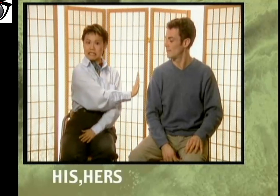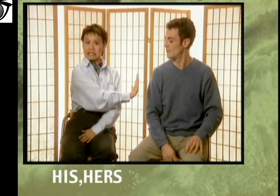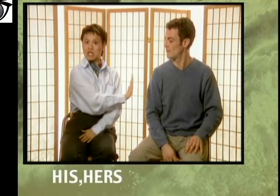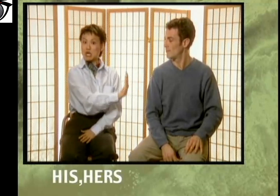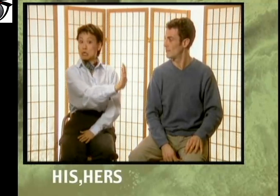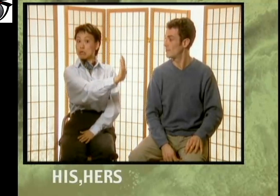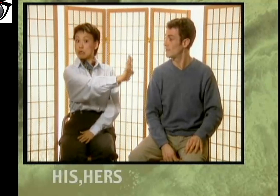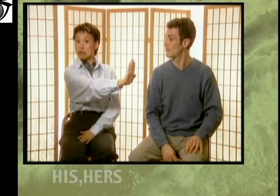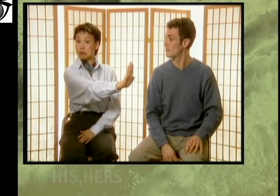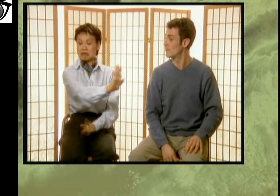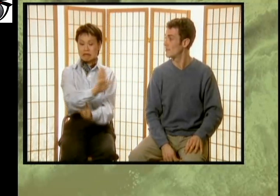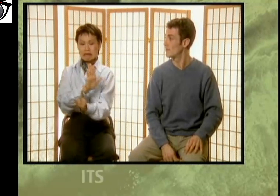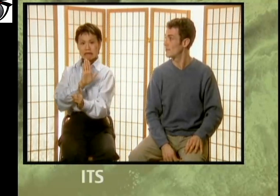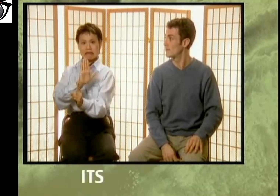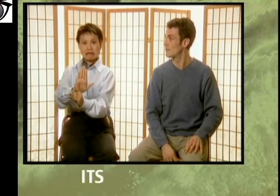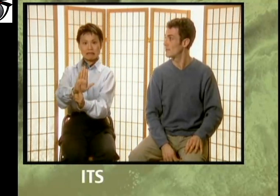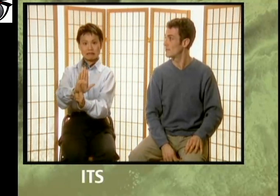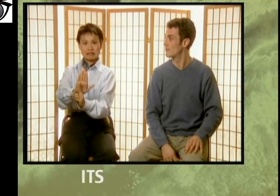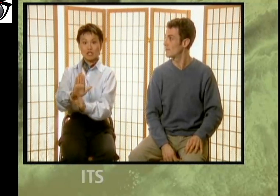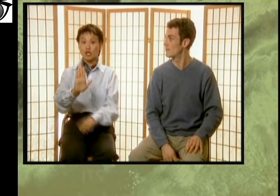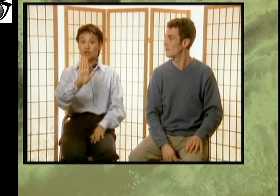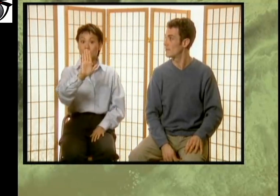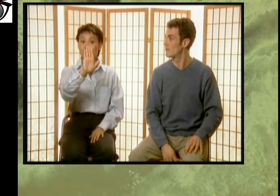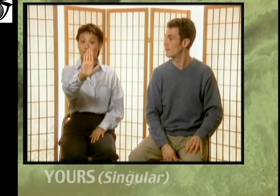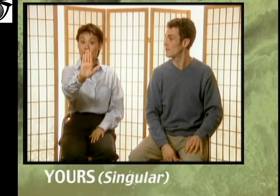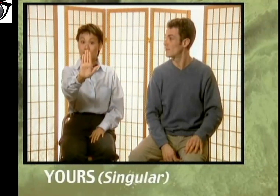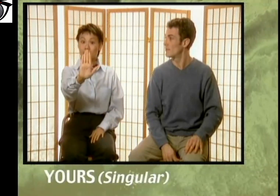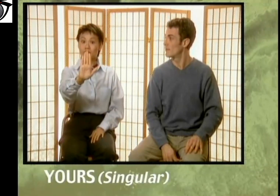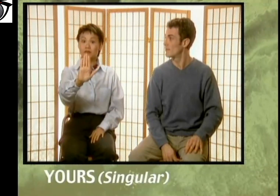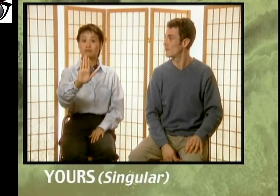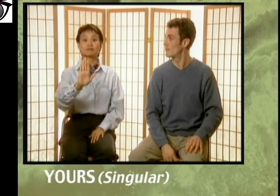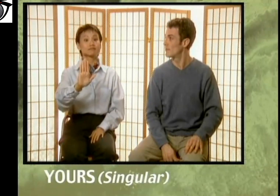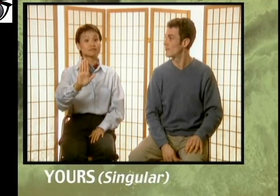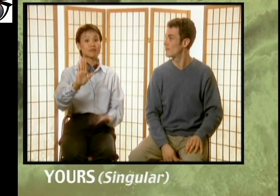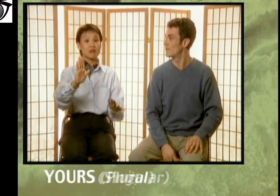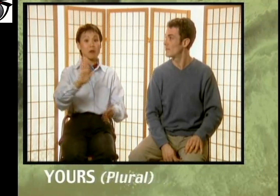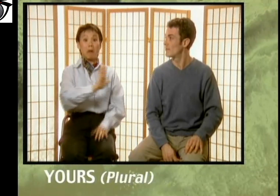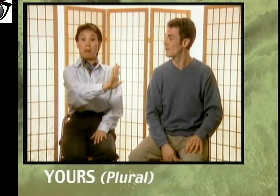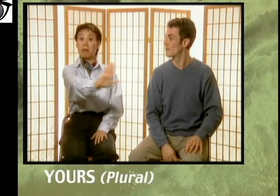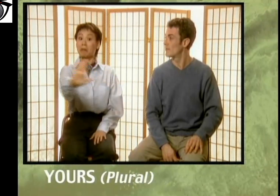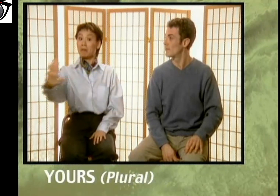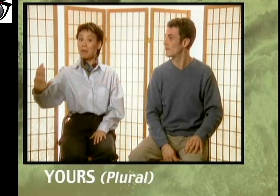Theirs, his, hers, its, yours,